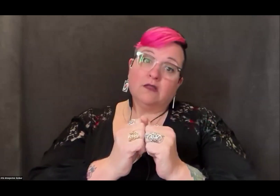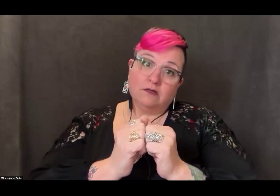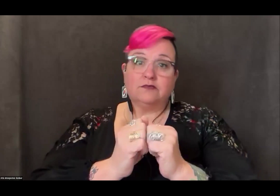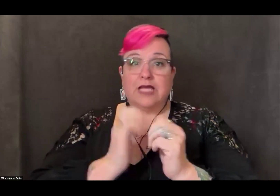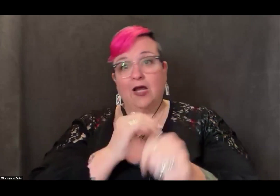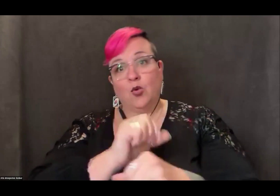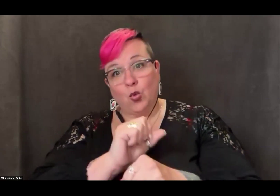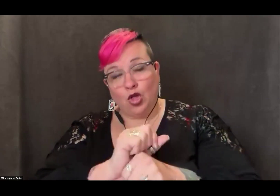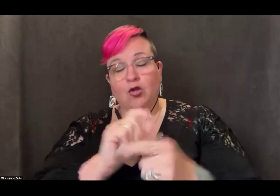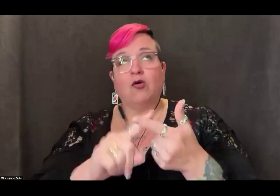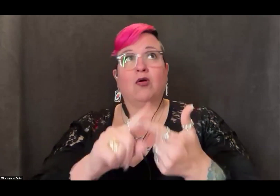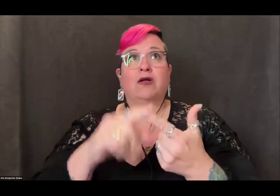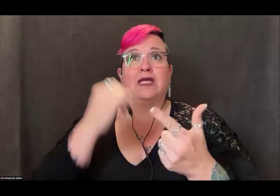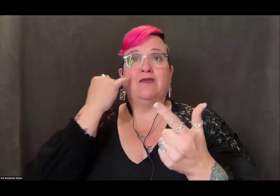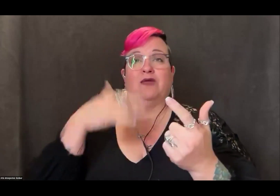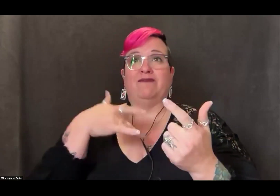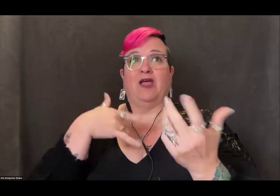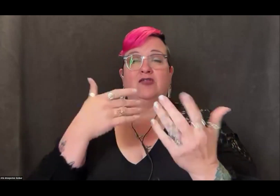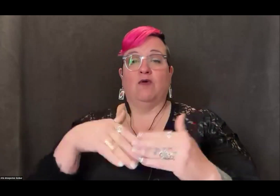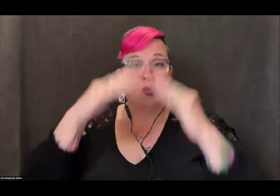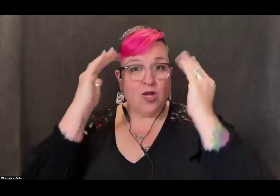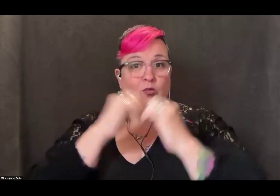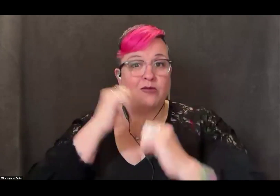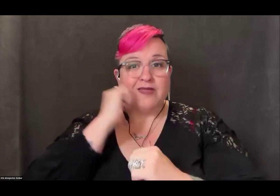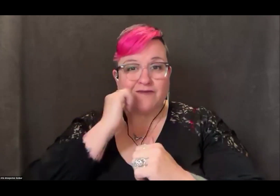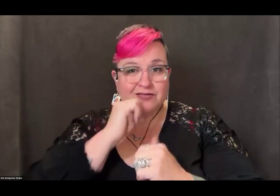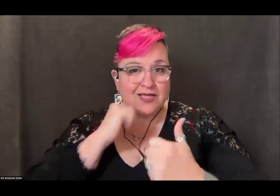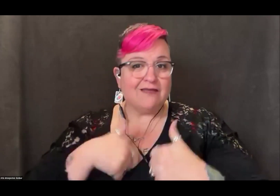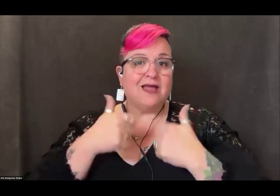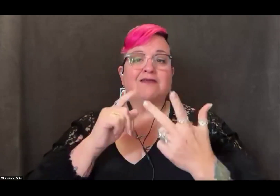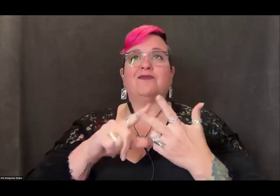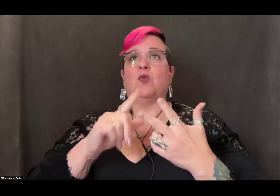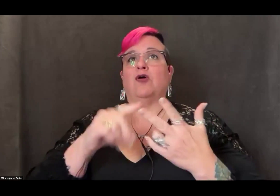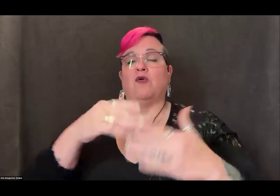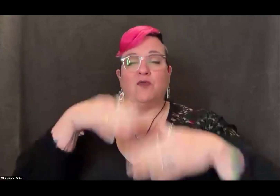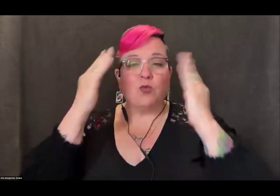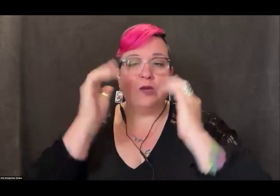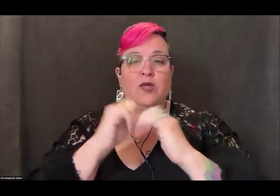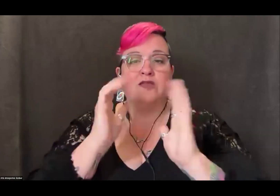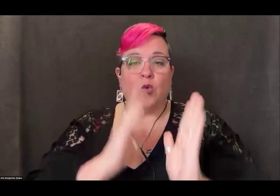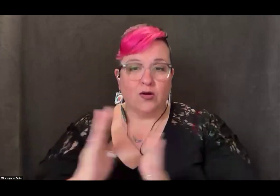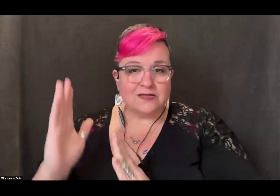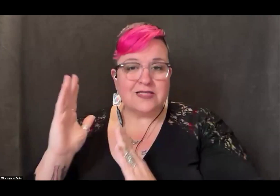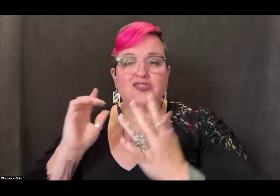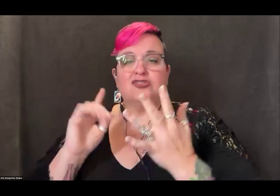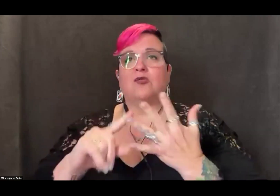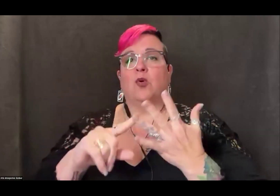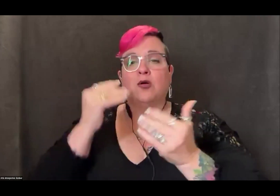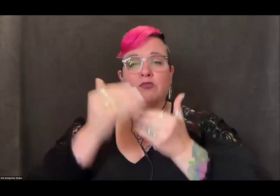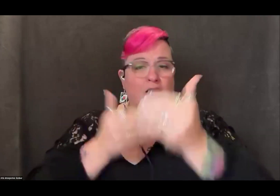our work, or even with day-to-day life, or with organization, or processing